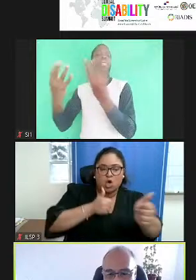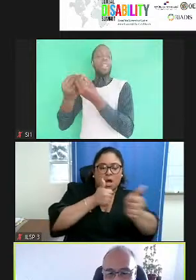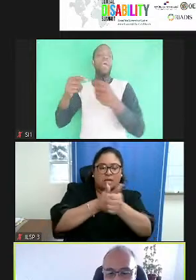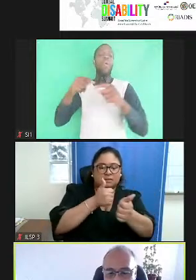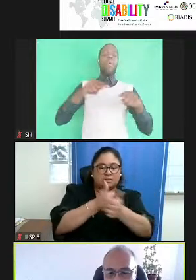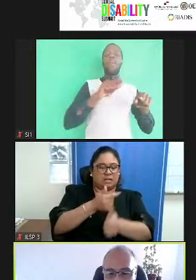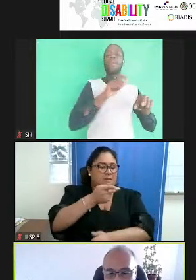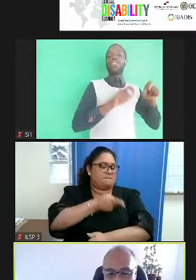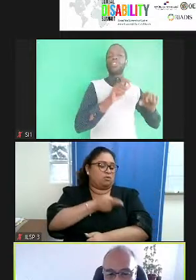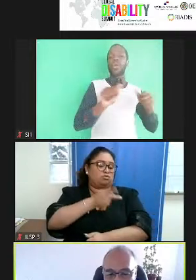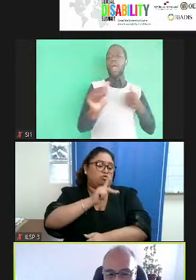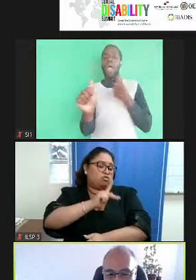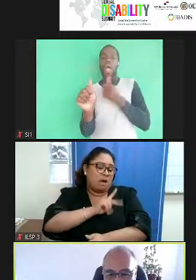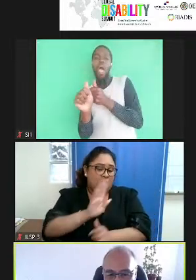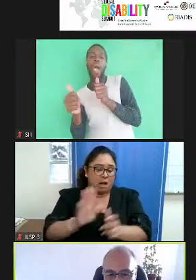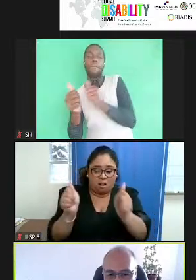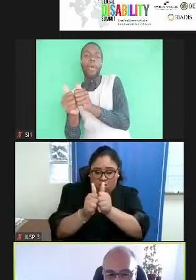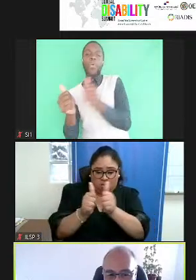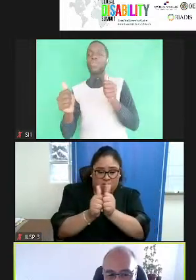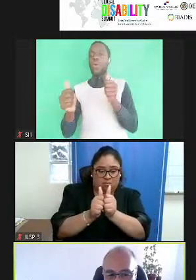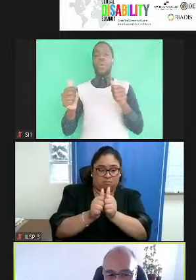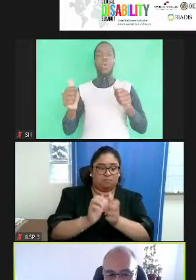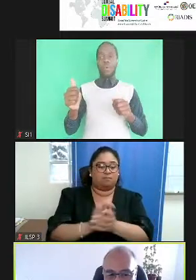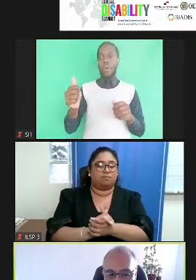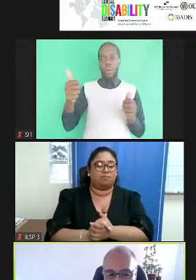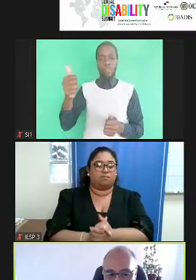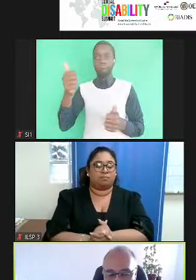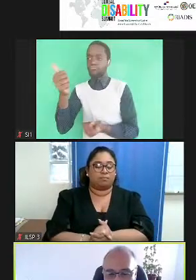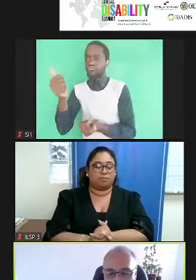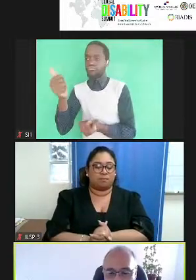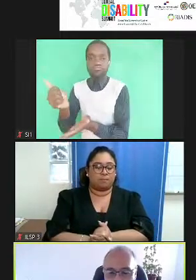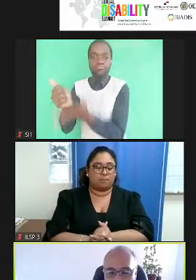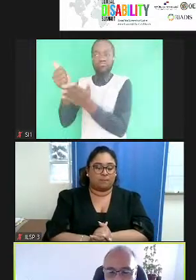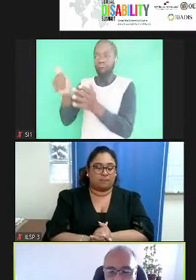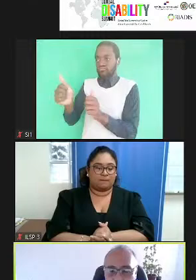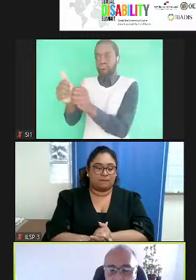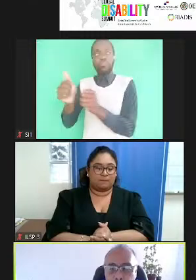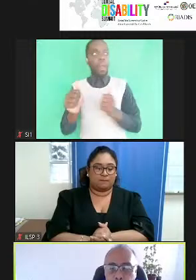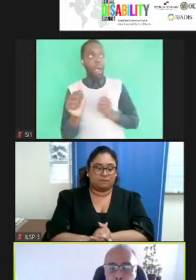supporting persons and personal assistants